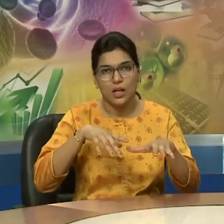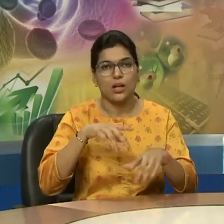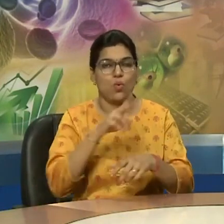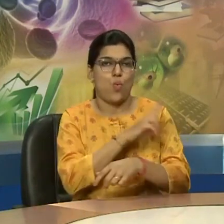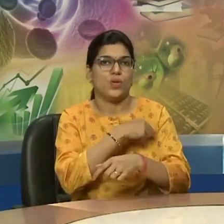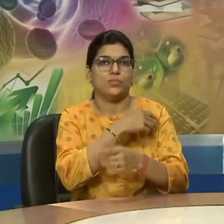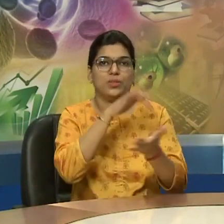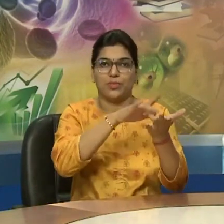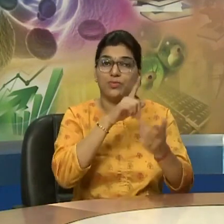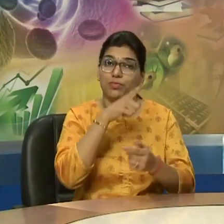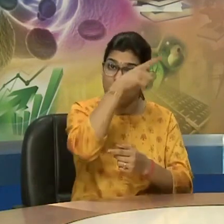pediatrician